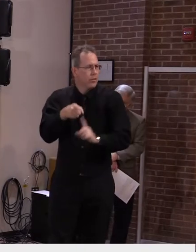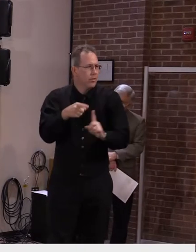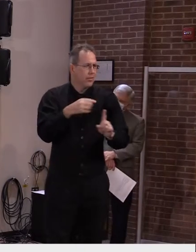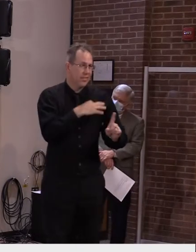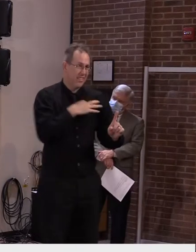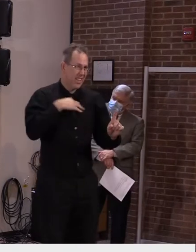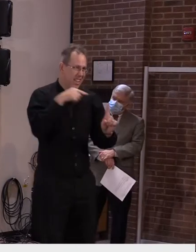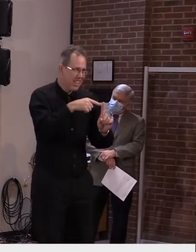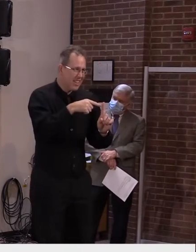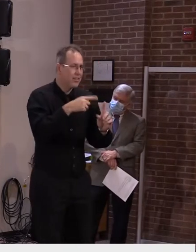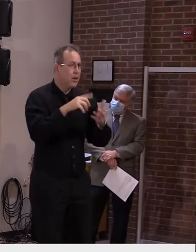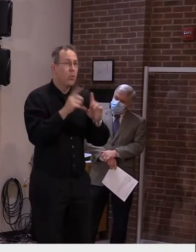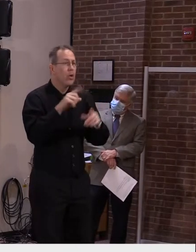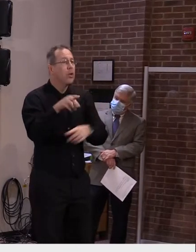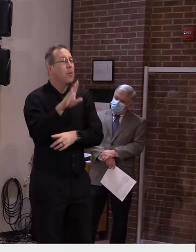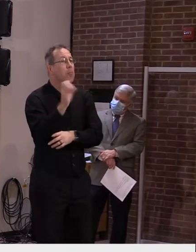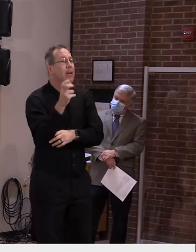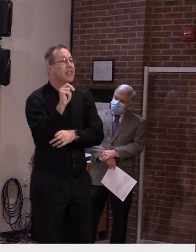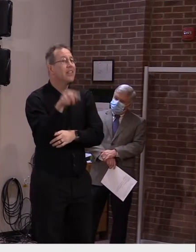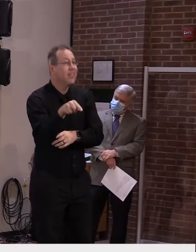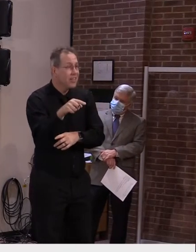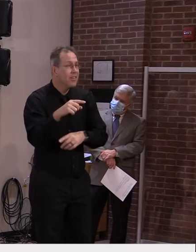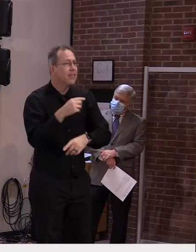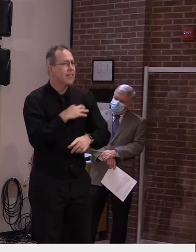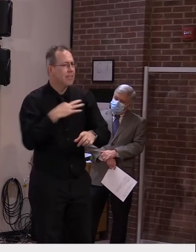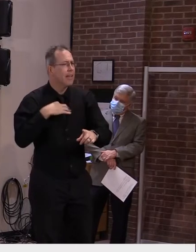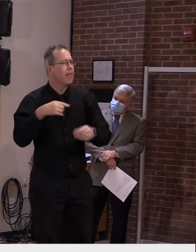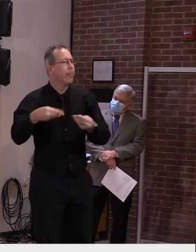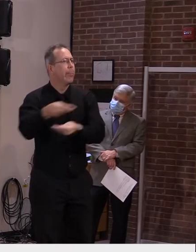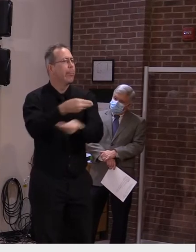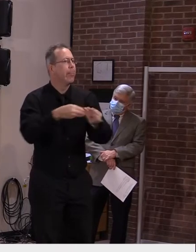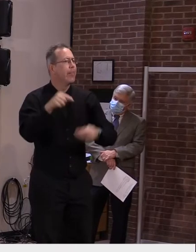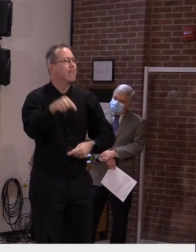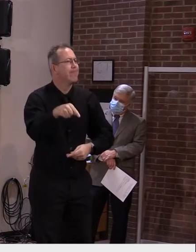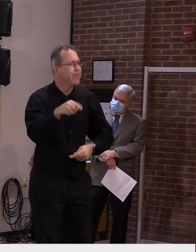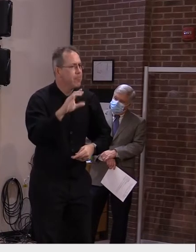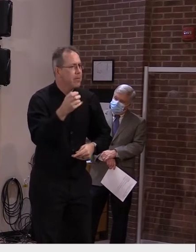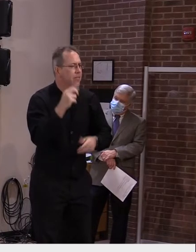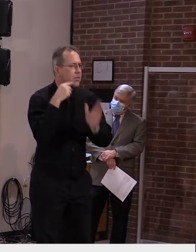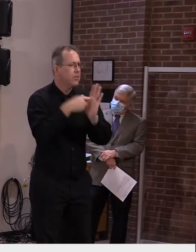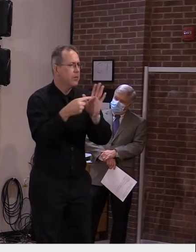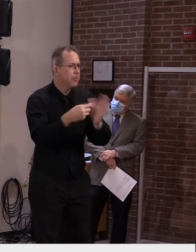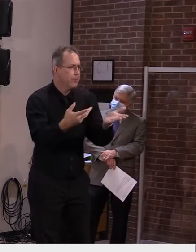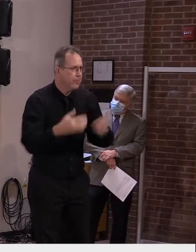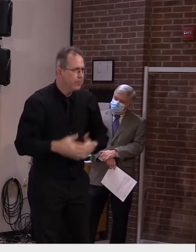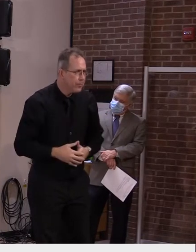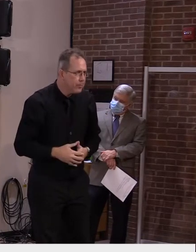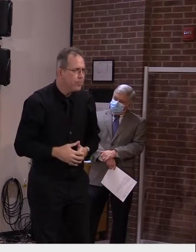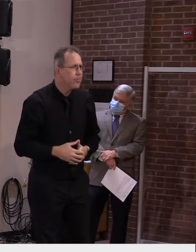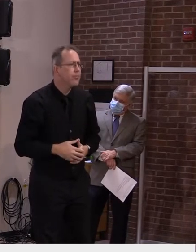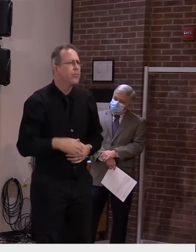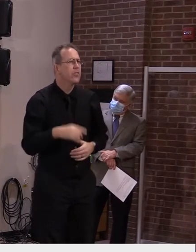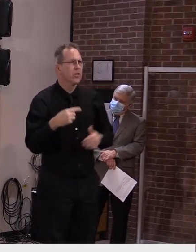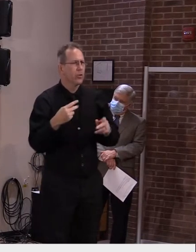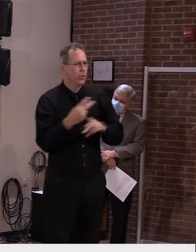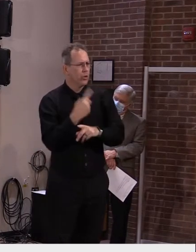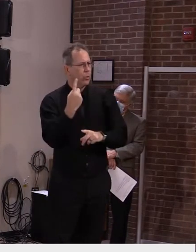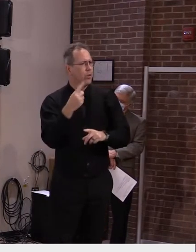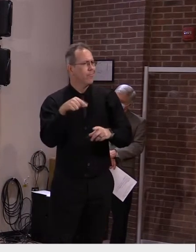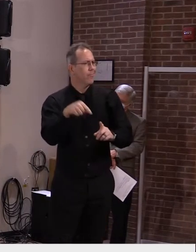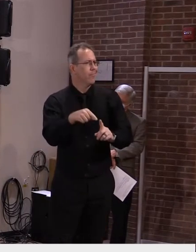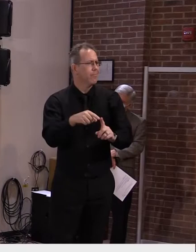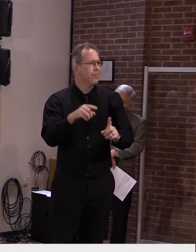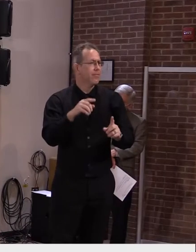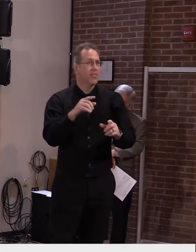want to reduce the importance of it by any means. It's really our highest current case count for an outbreak